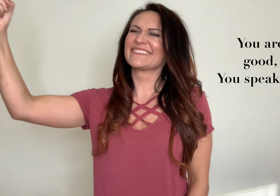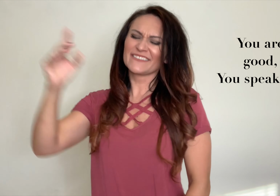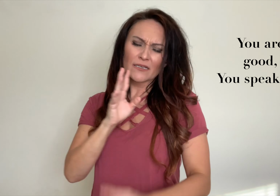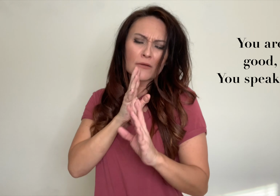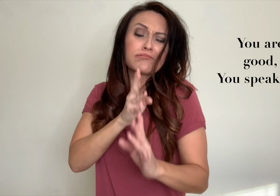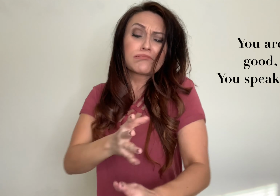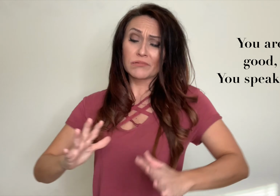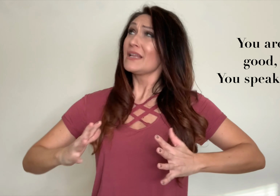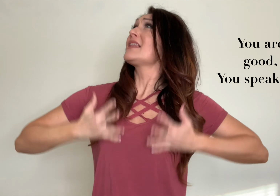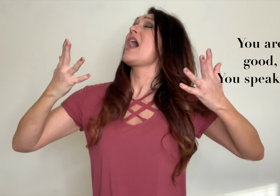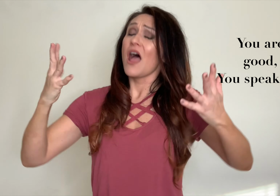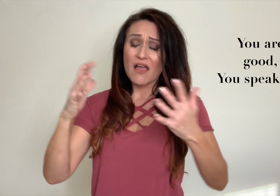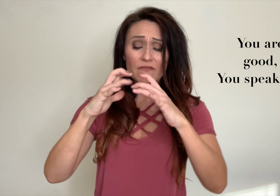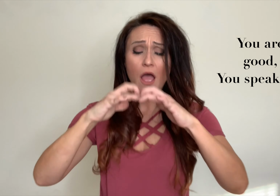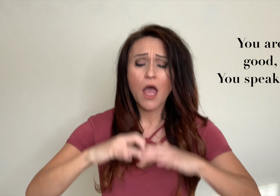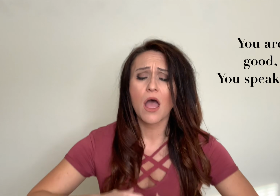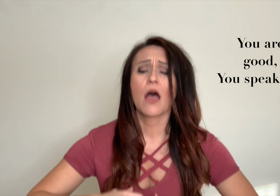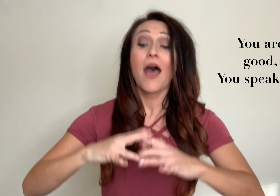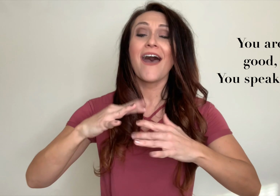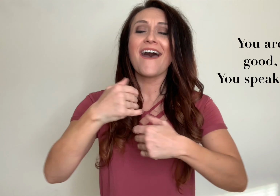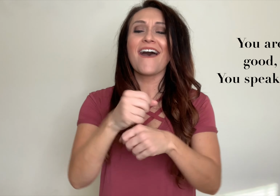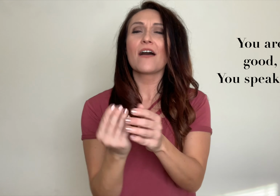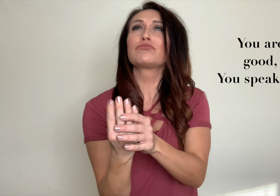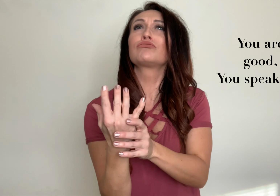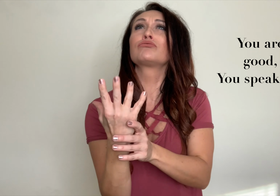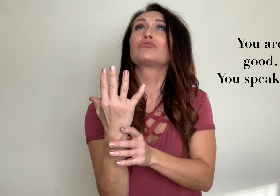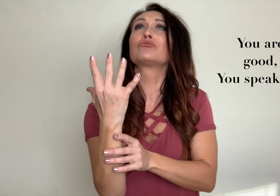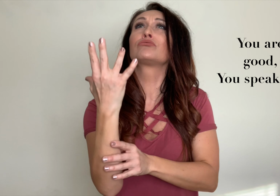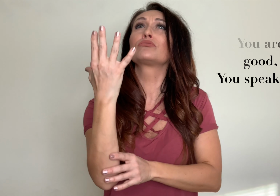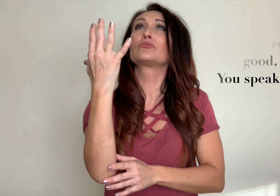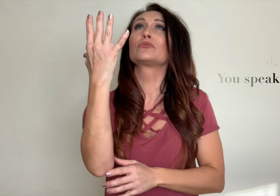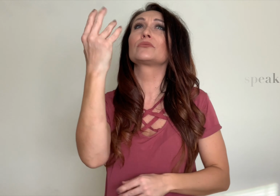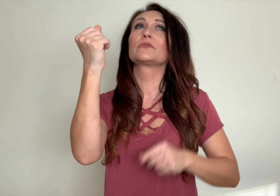good. You speak life into death.